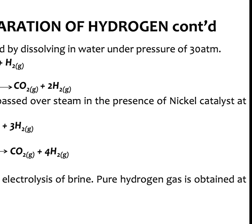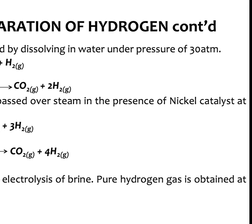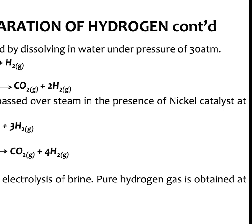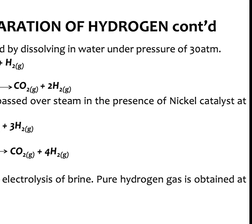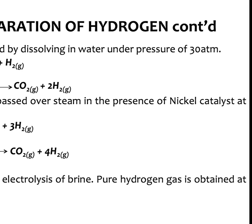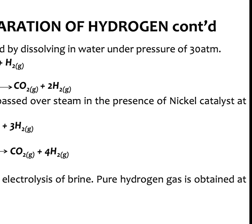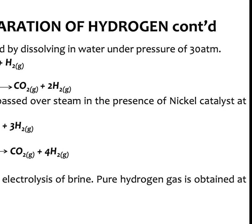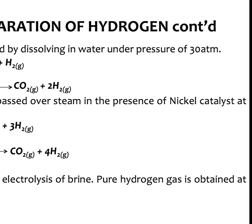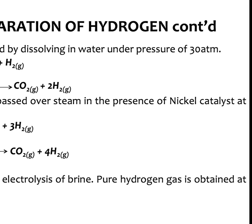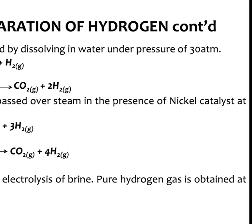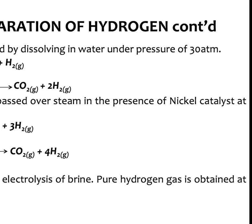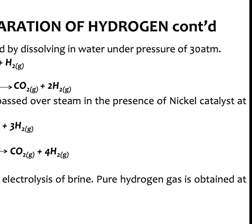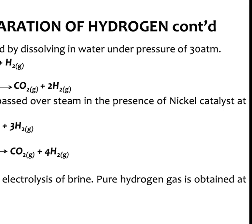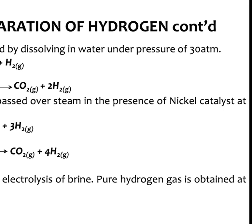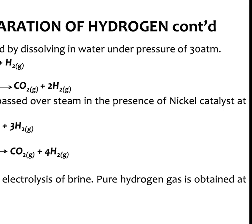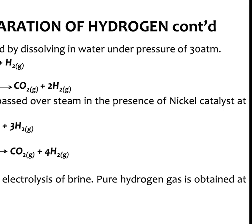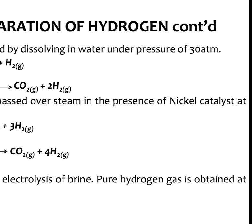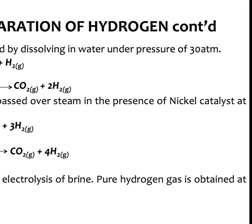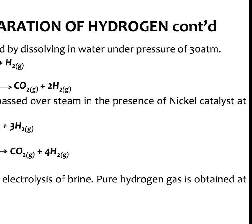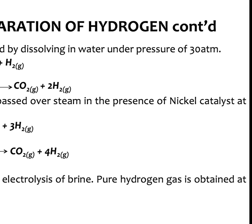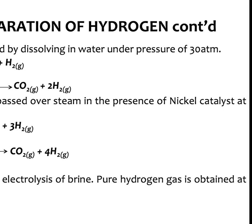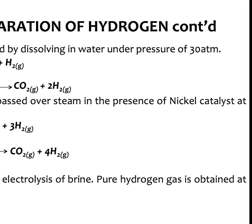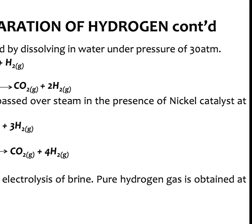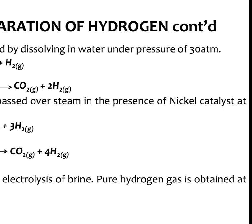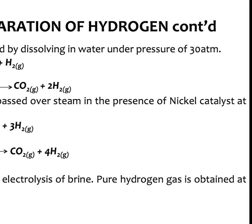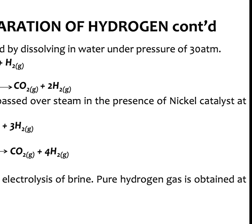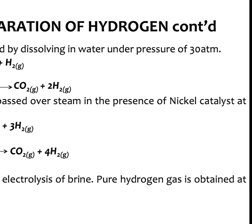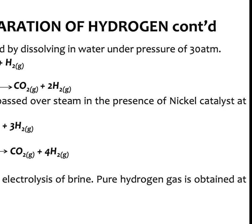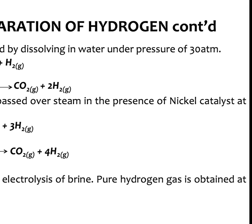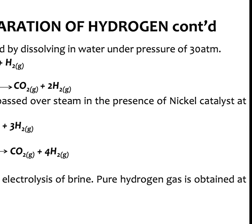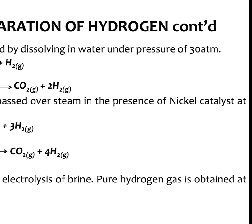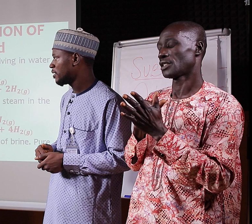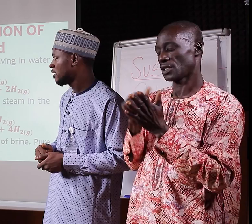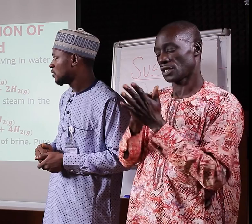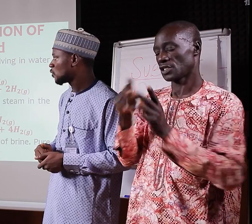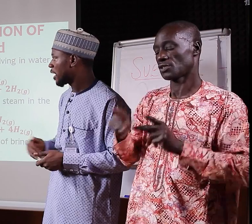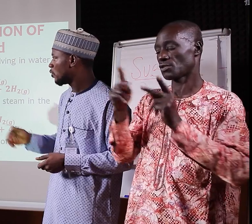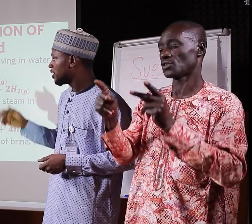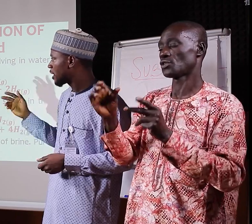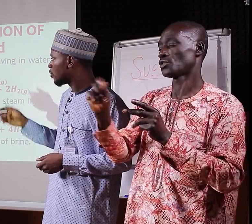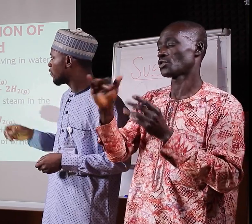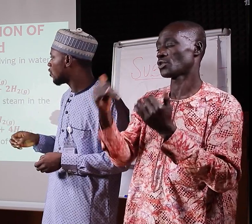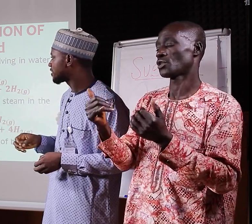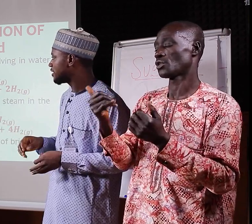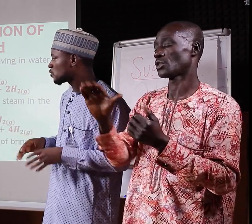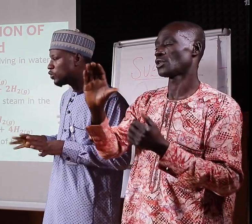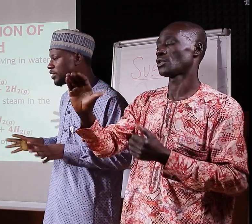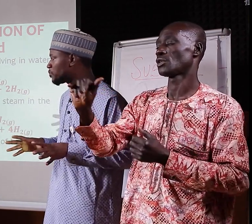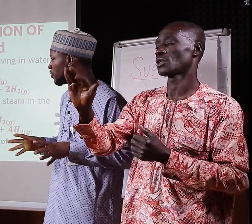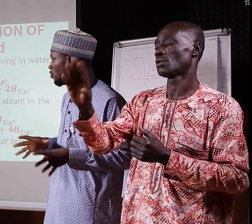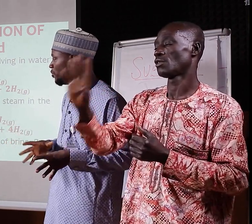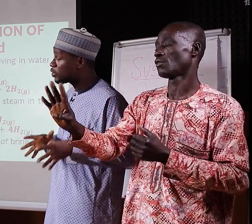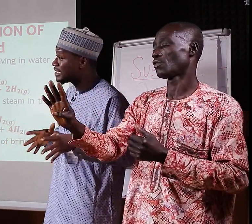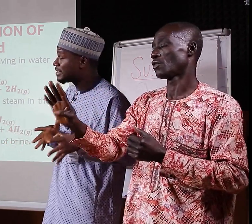then we can have additional hydrogen gas. 2 molecules of hydrogen gas is being produced. So now the carbon 4 oxide is